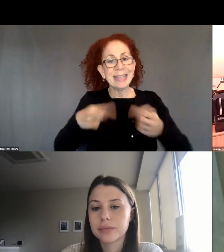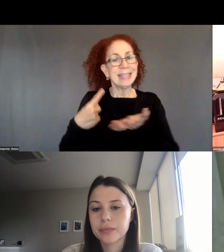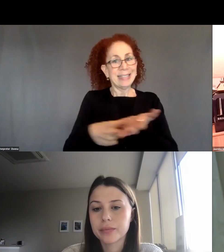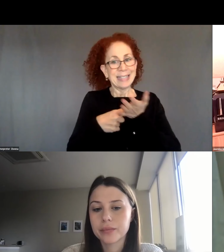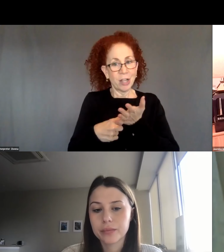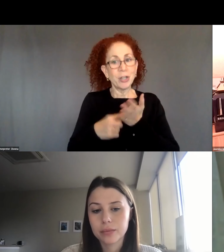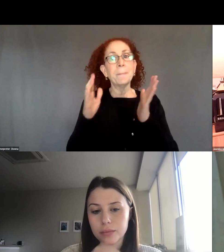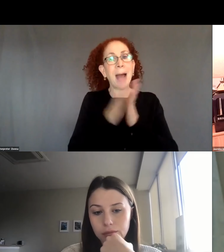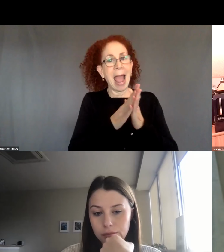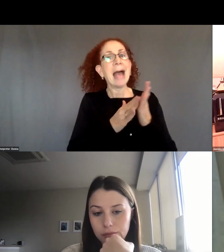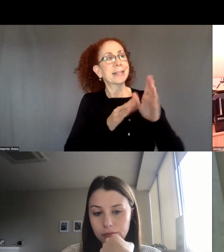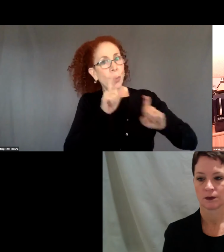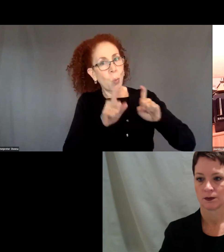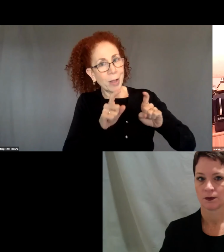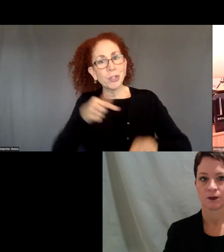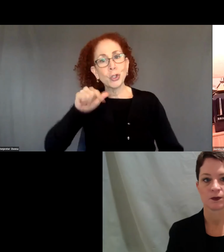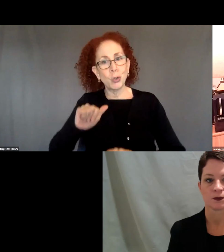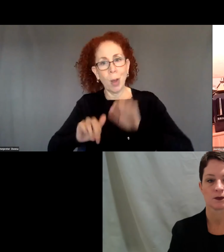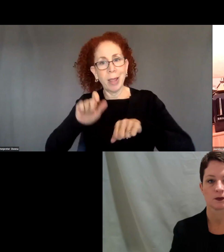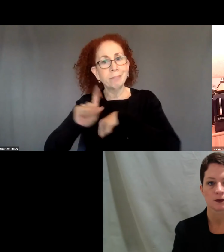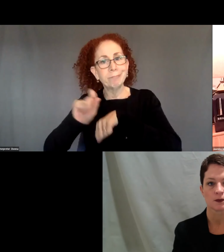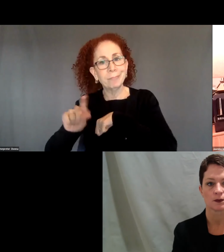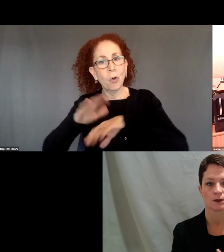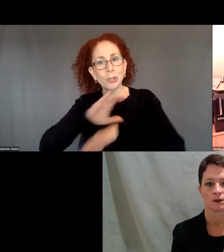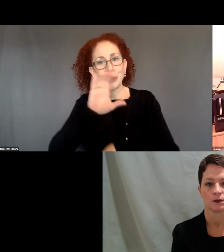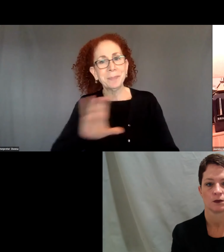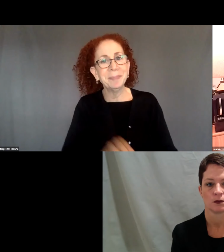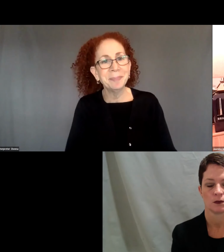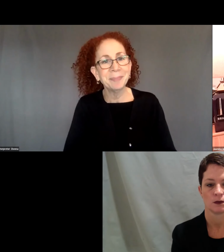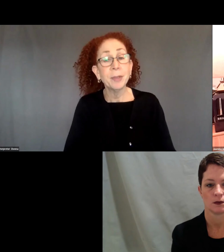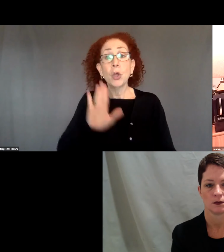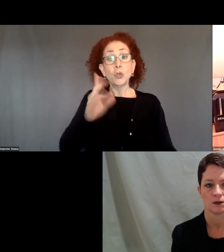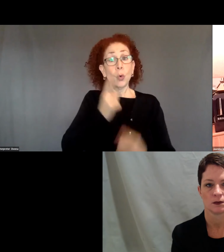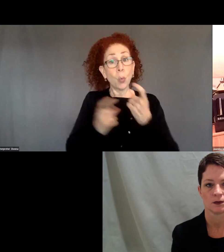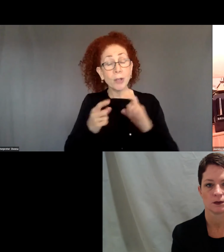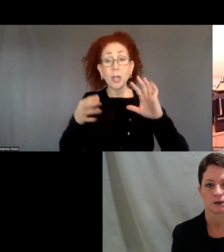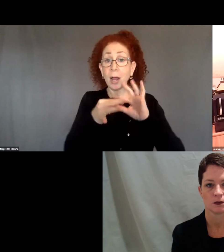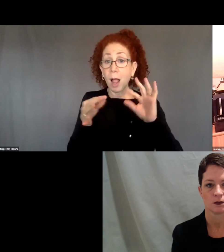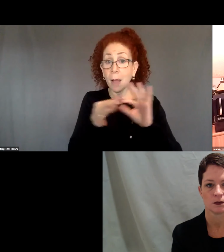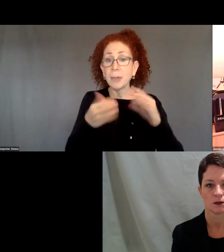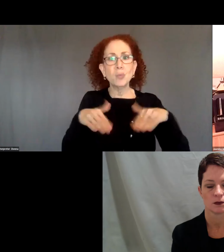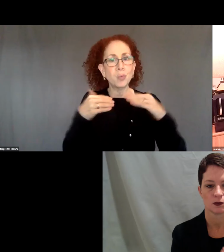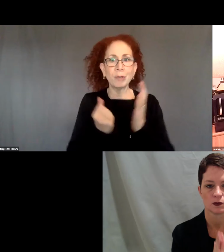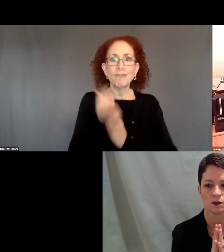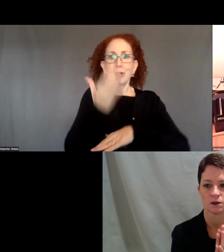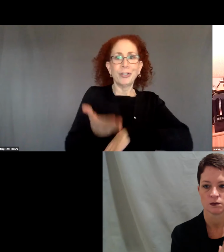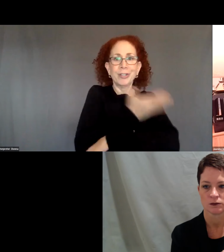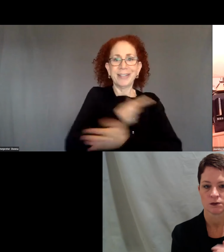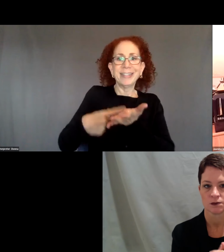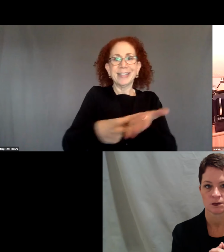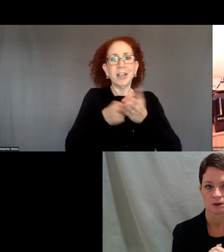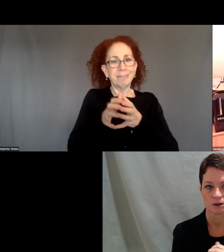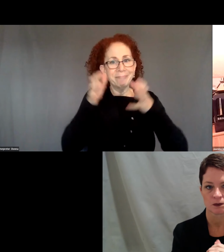by asking questions in the Q&A function on Zoom. Your questions and comments have enriched this discussion